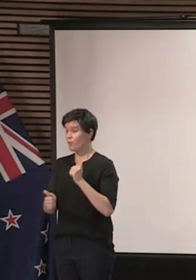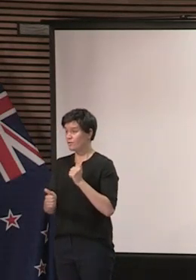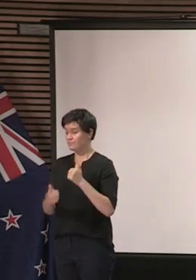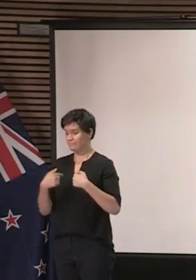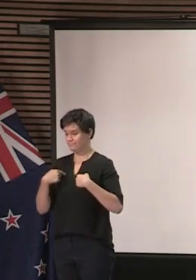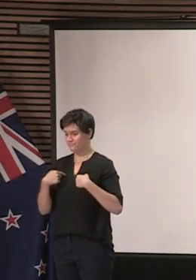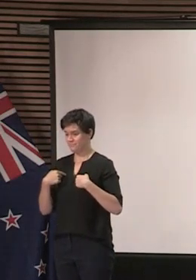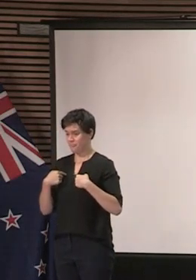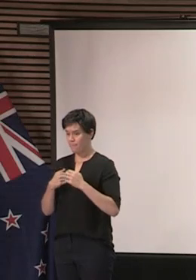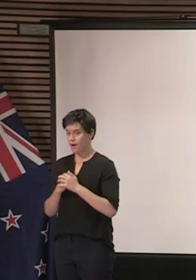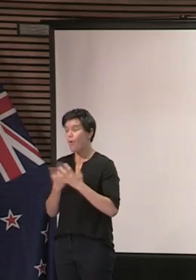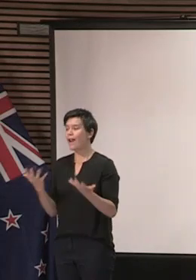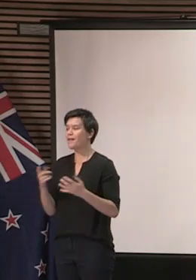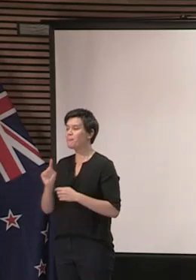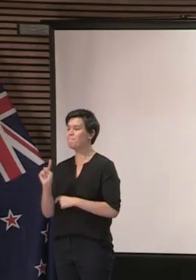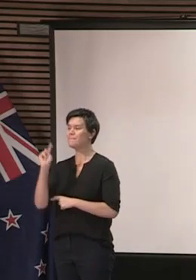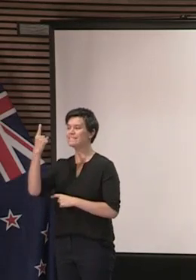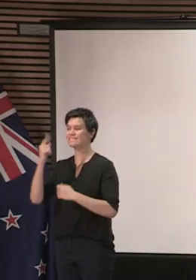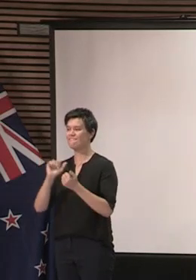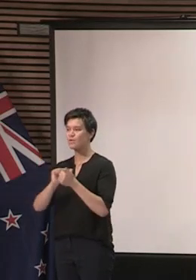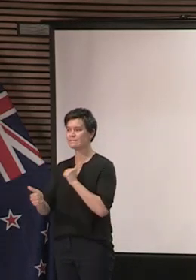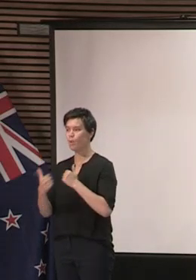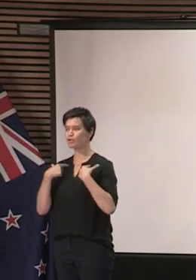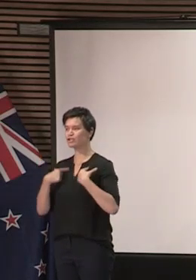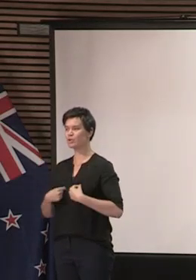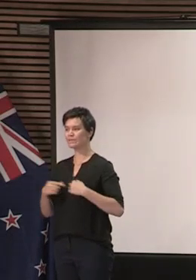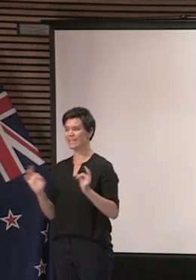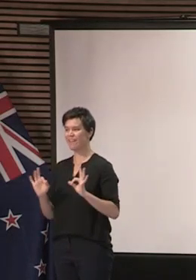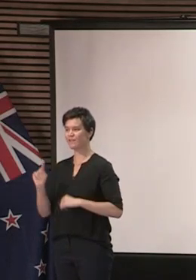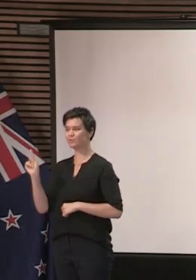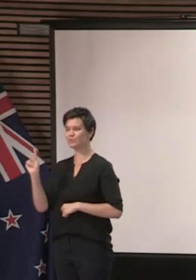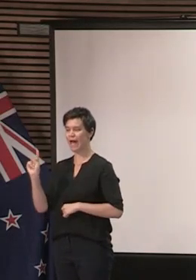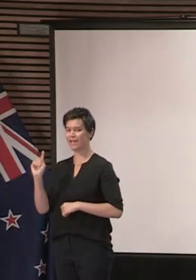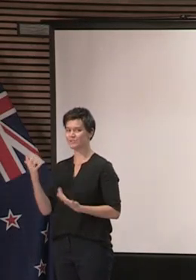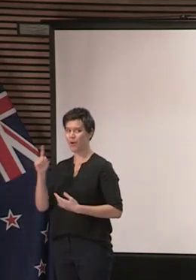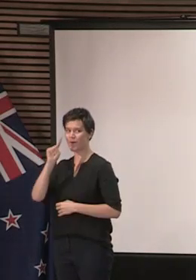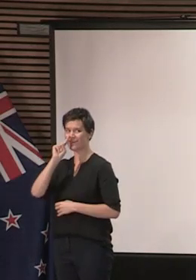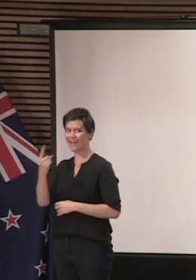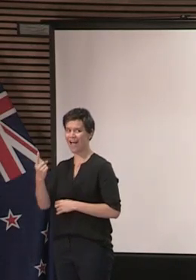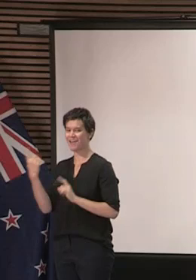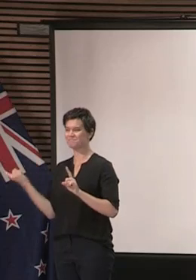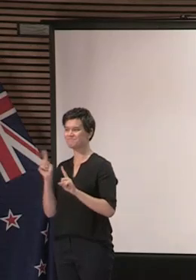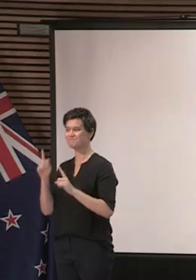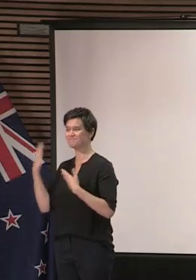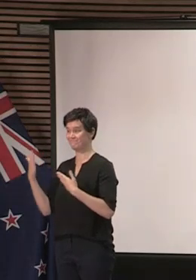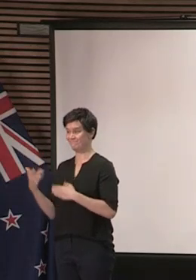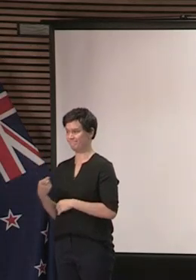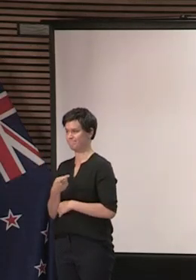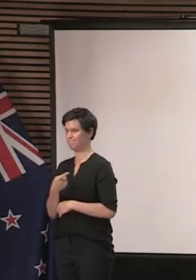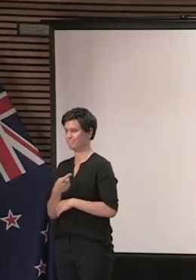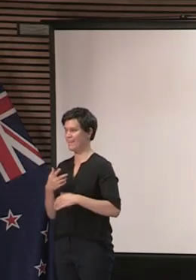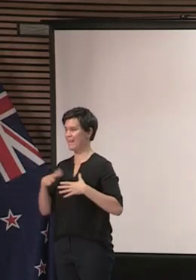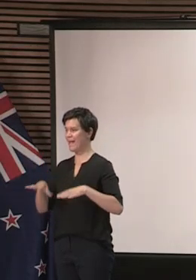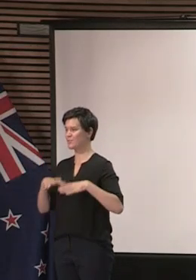question based on his attire, but he sits amongst you. And what I might get him to do is respond to that after the press conference. That's certainly not something I've